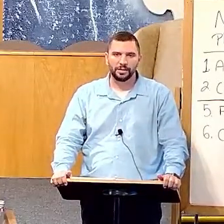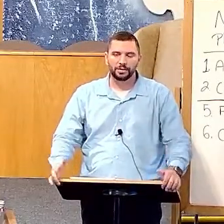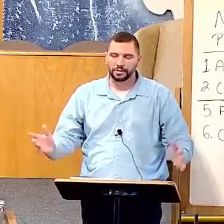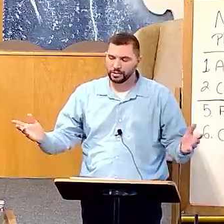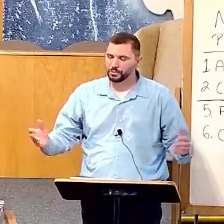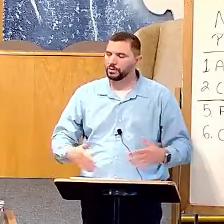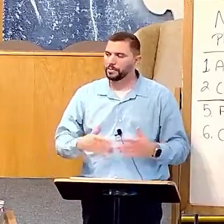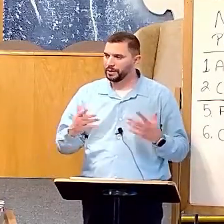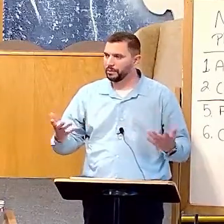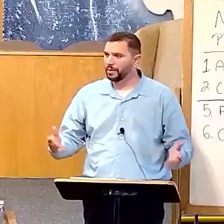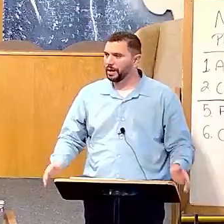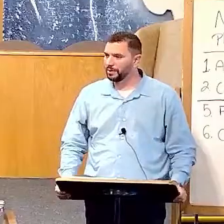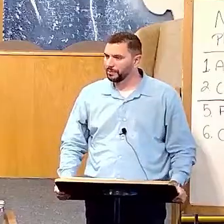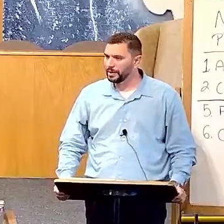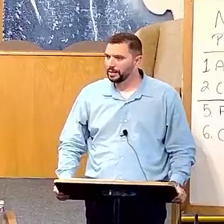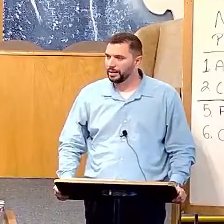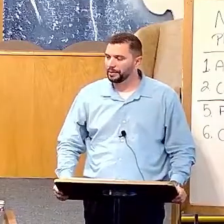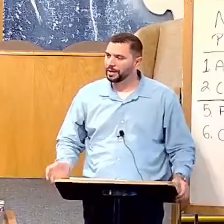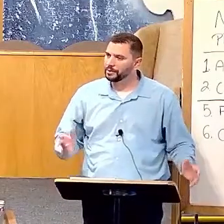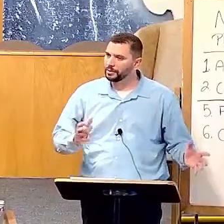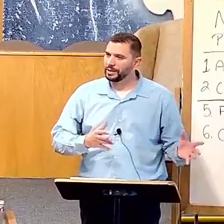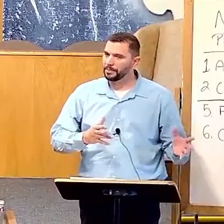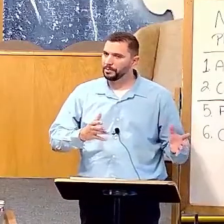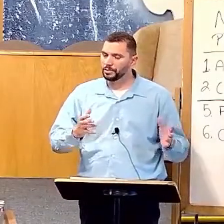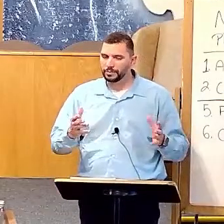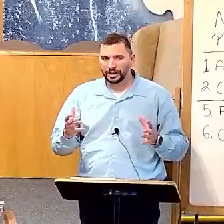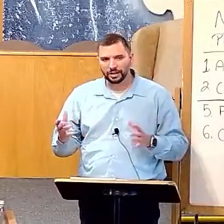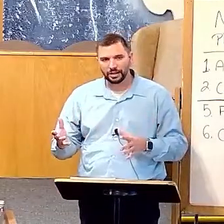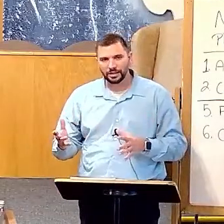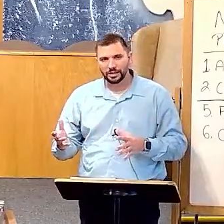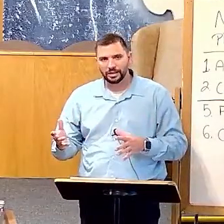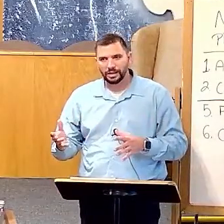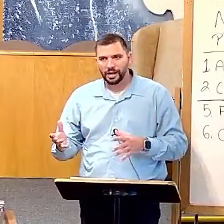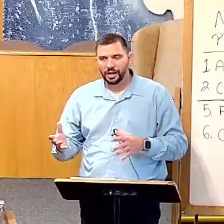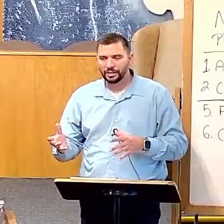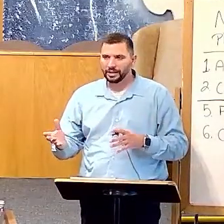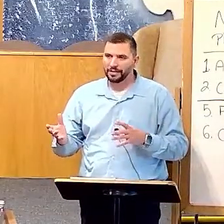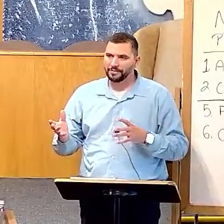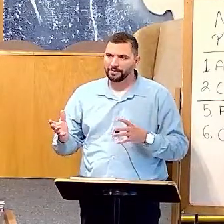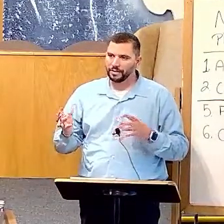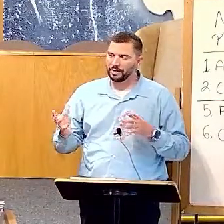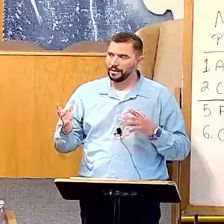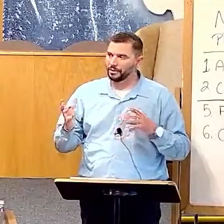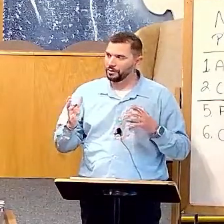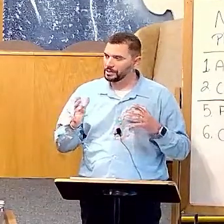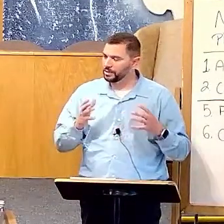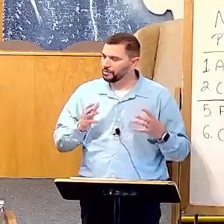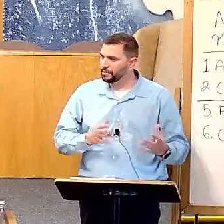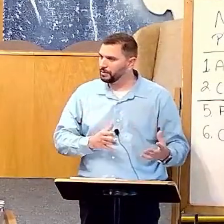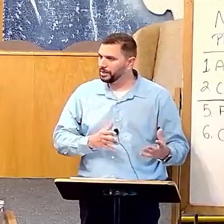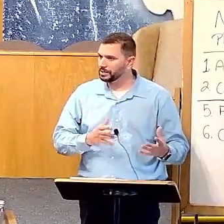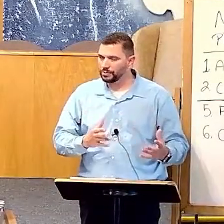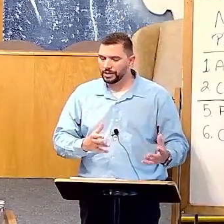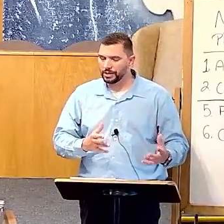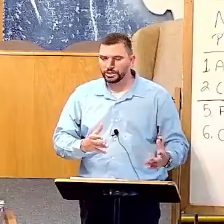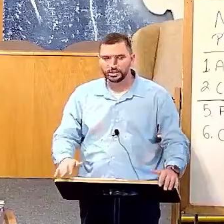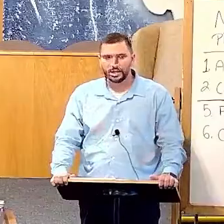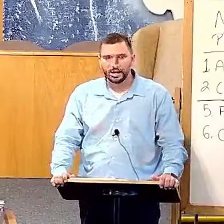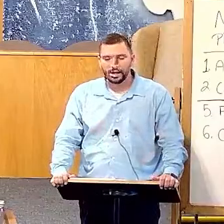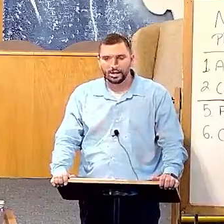because we're only meeting 1 hour a week, I'm kind of want to keep going, and then have you and you guys can review and ask questions.